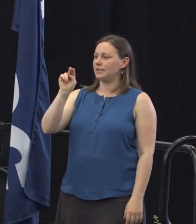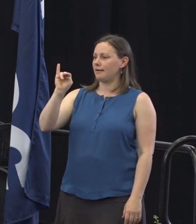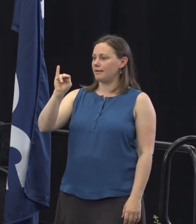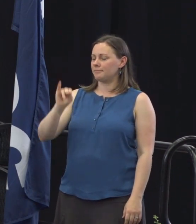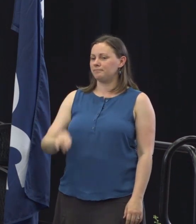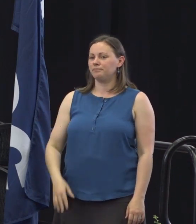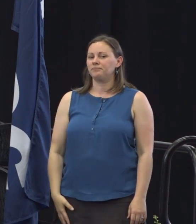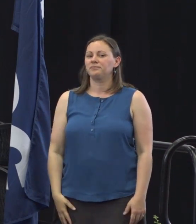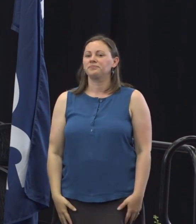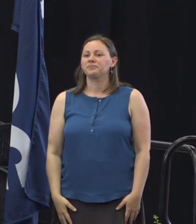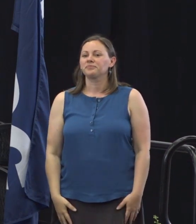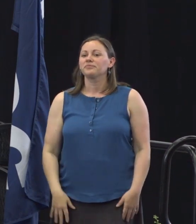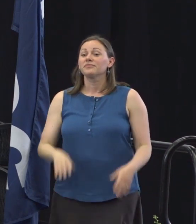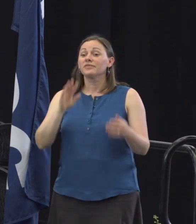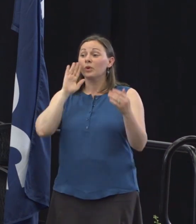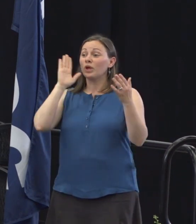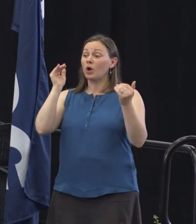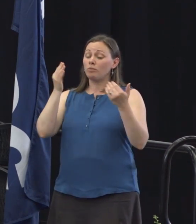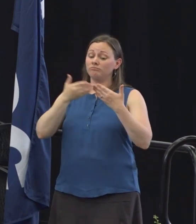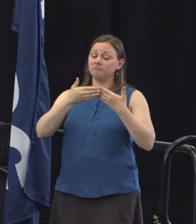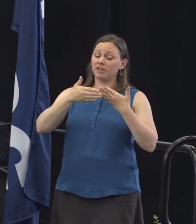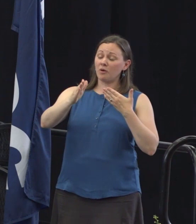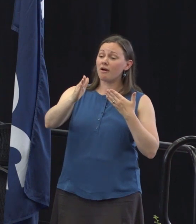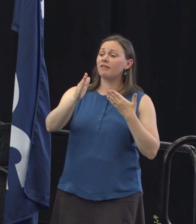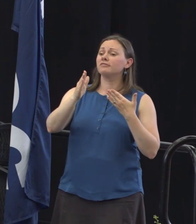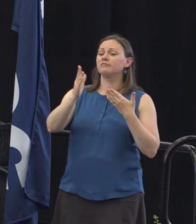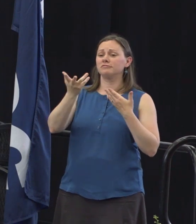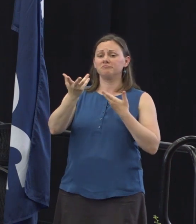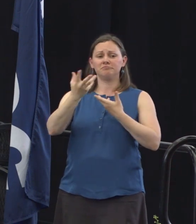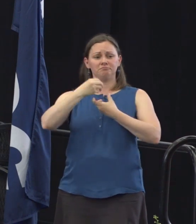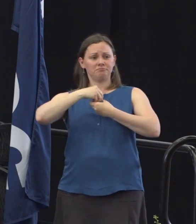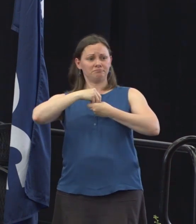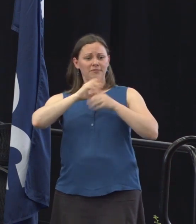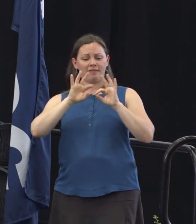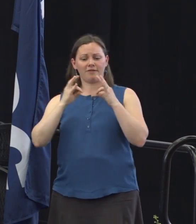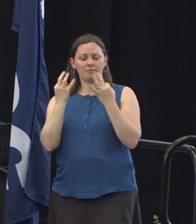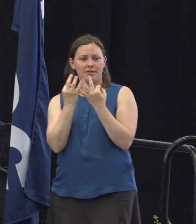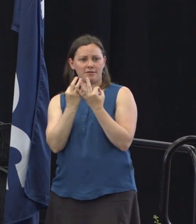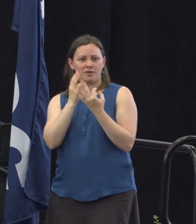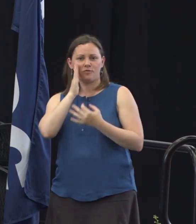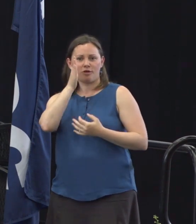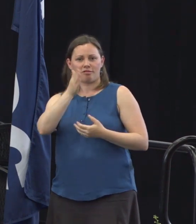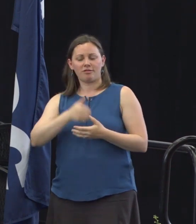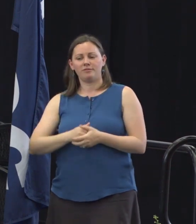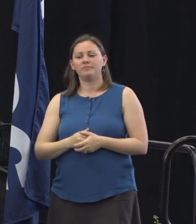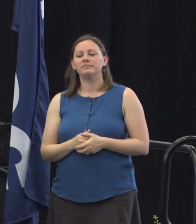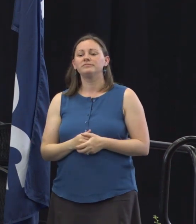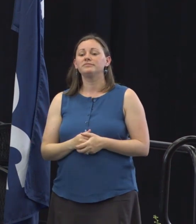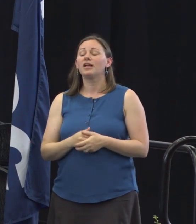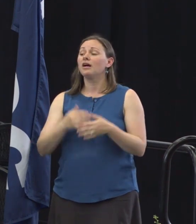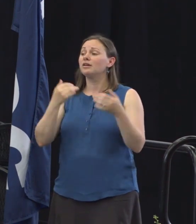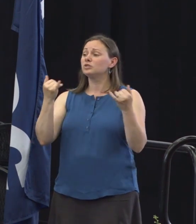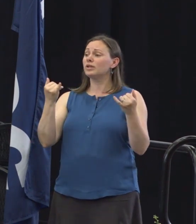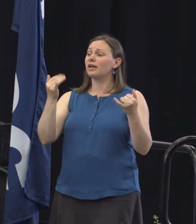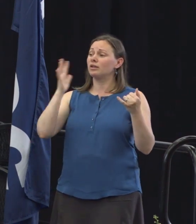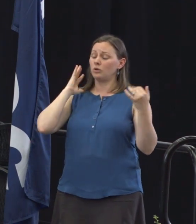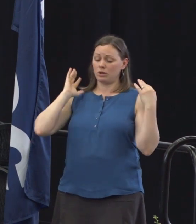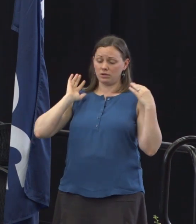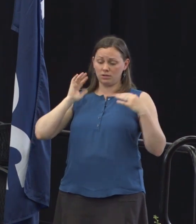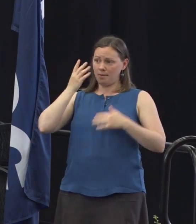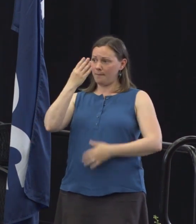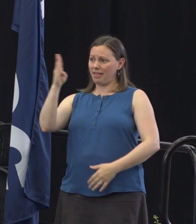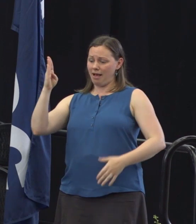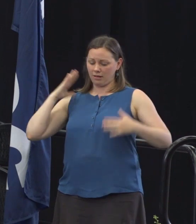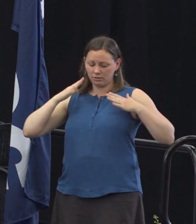We hope that from this moment forward, you will wear it proudly, because today, when you take off your gown,